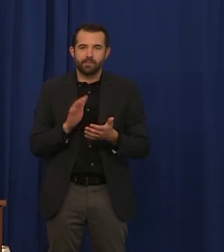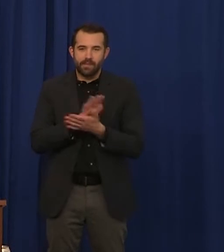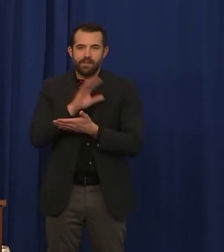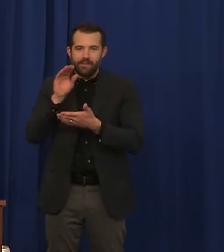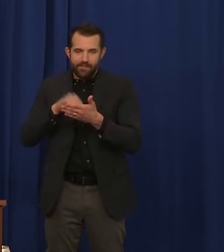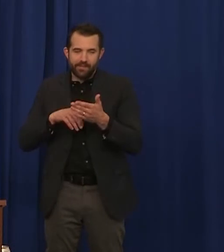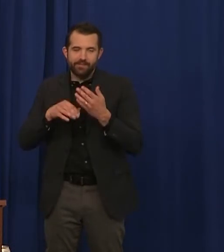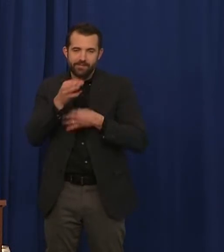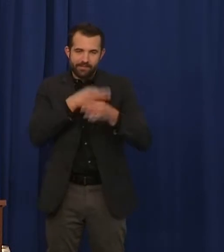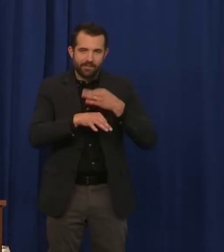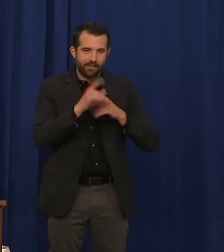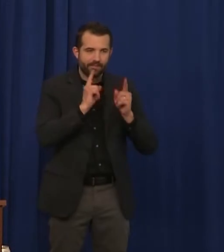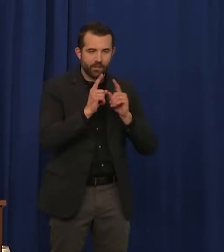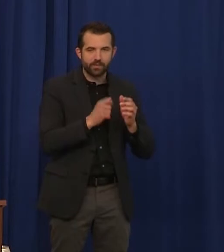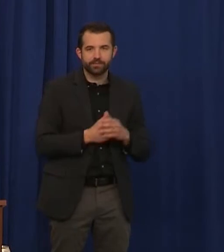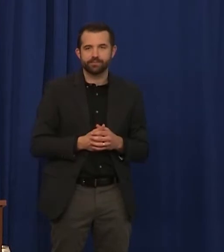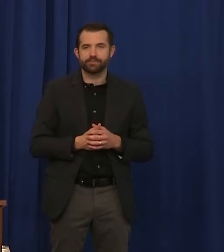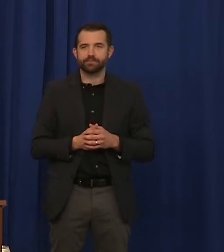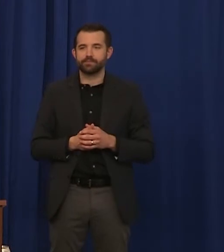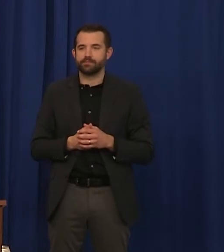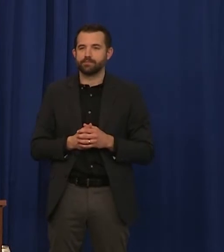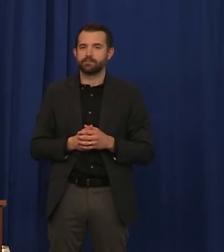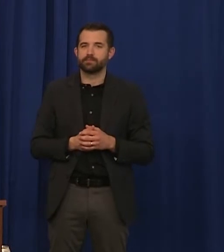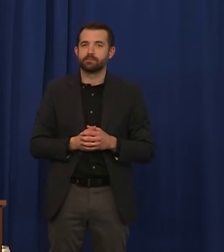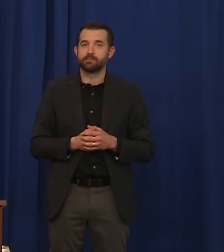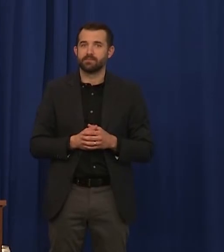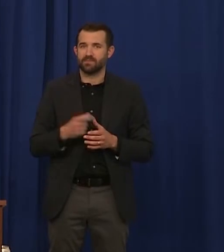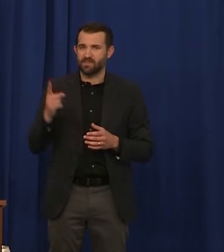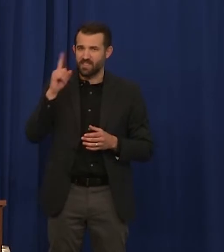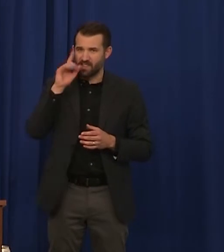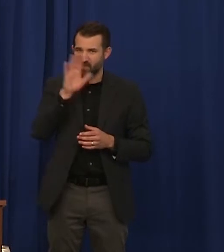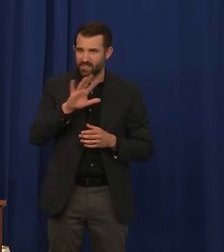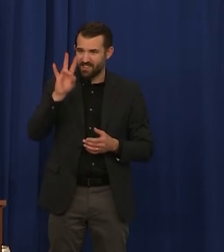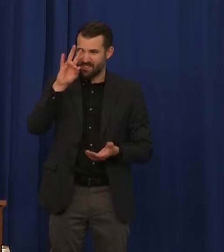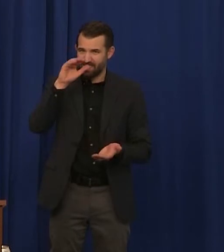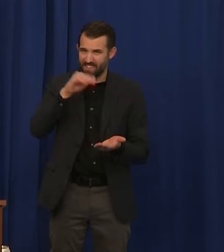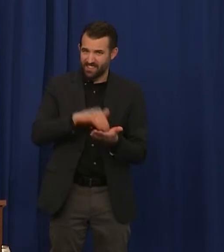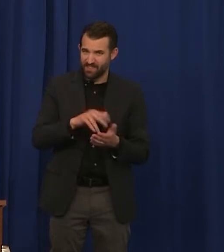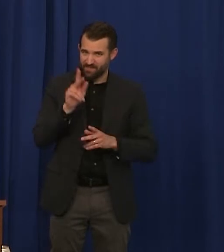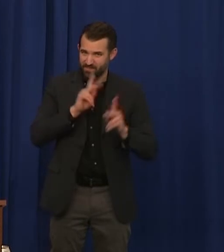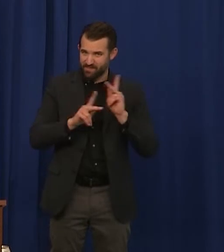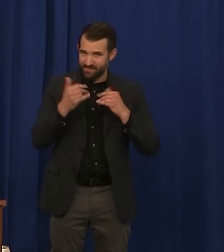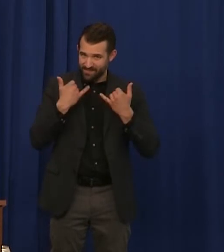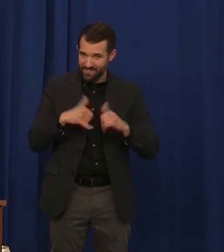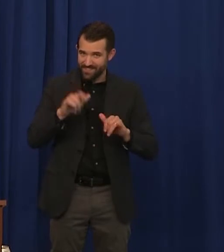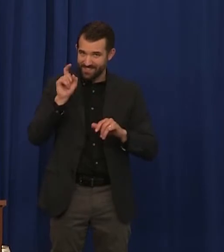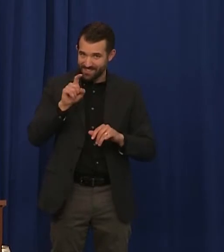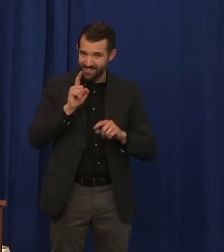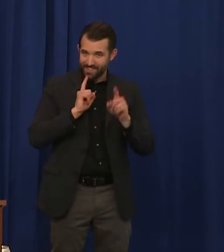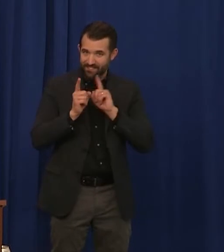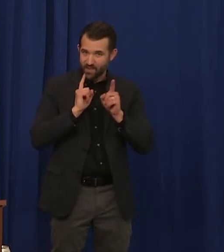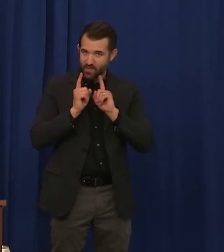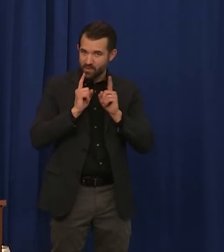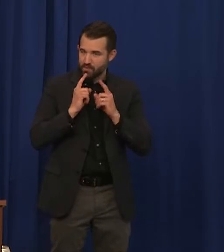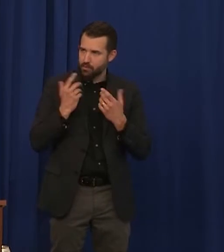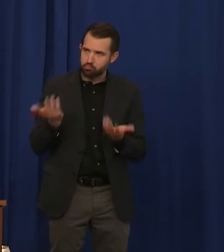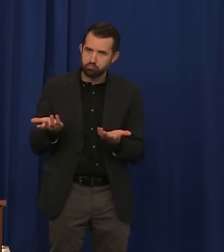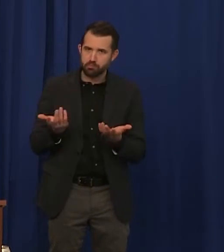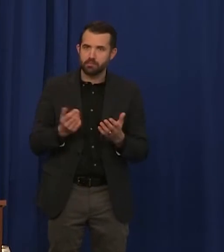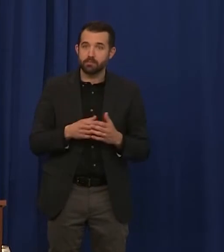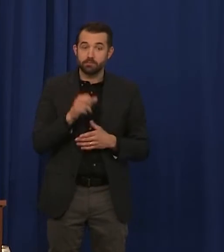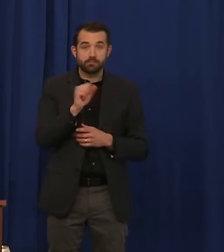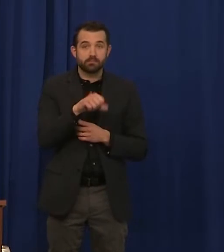I'm trying to do the math in my head. Would that be like 7,000 people who still need the fact-finding interviews or something else? Right. I think that